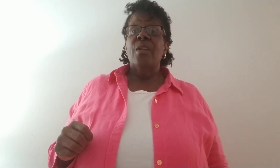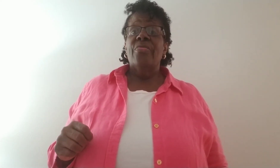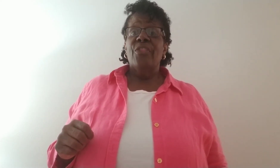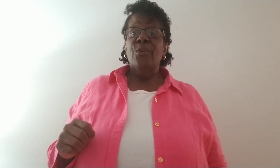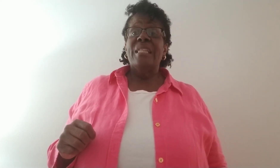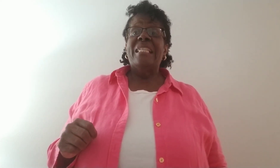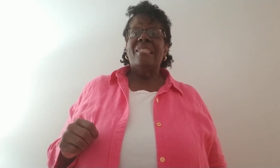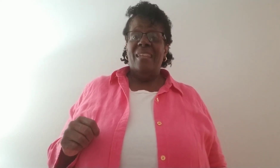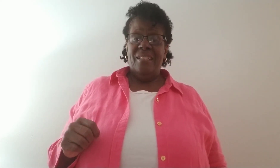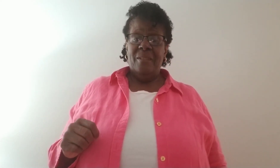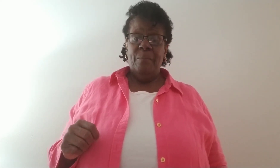63,336.